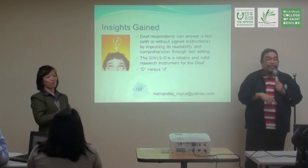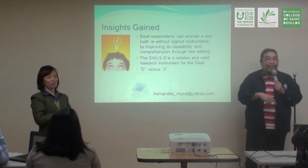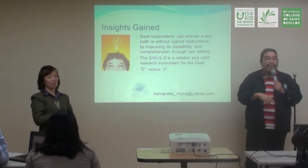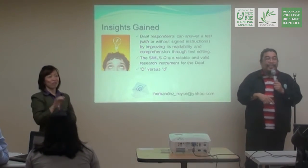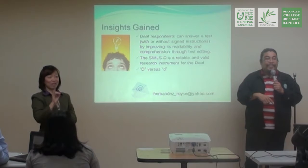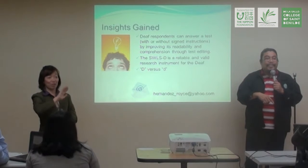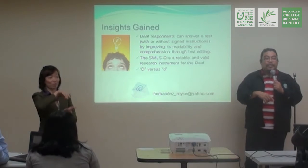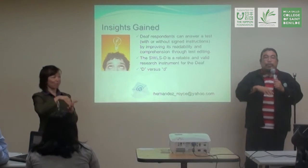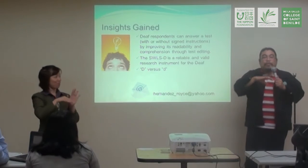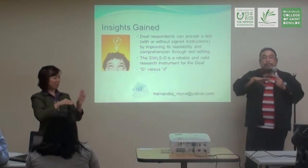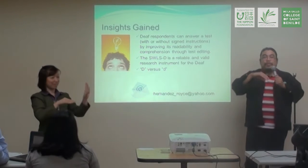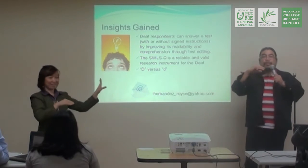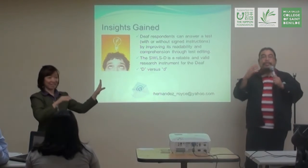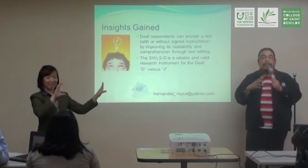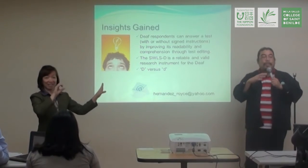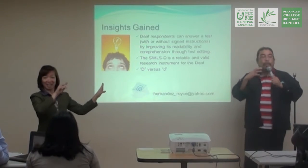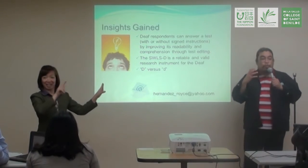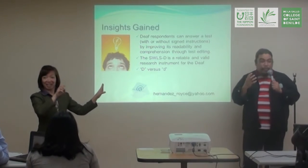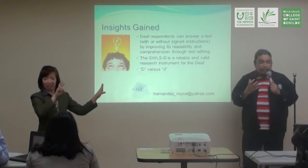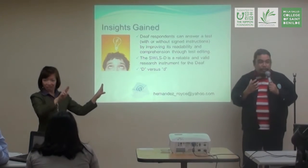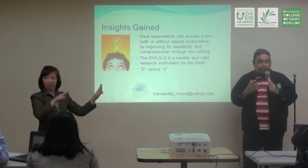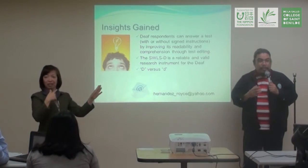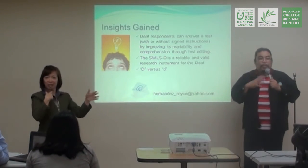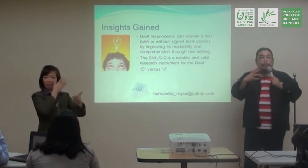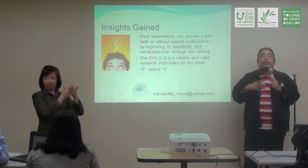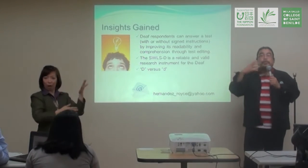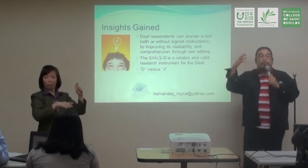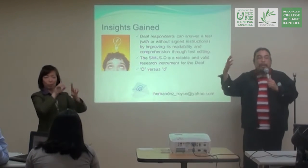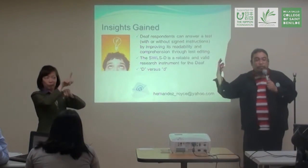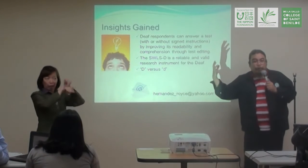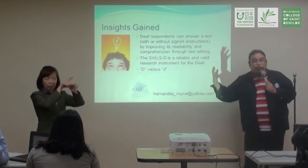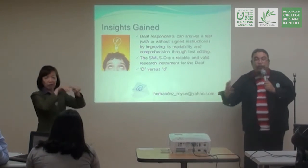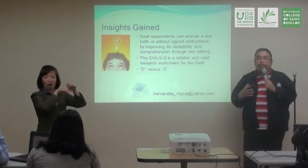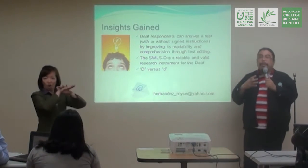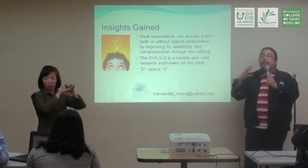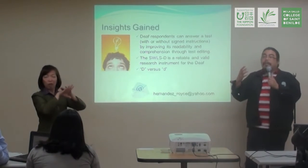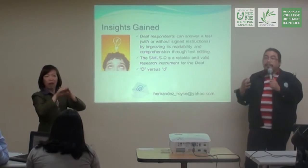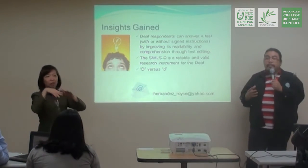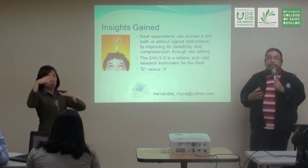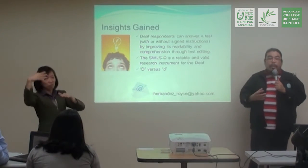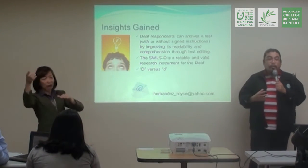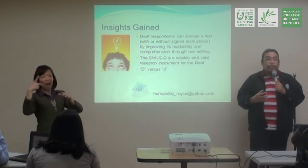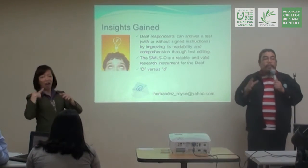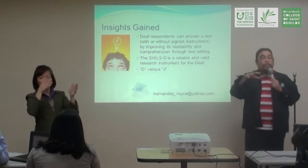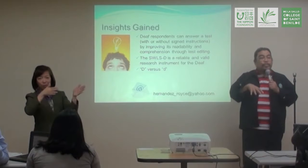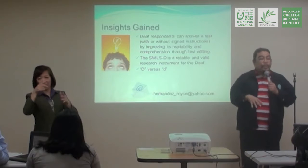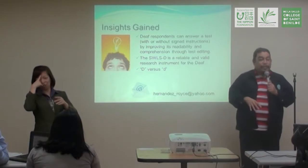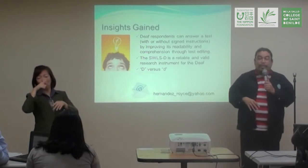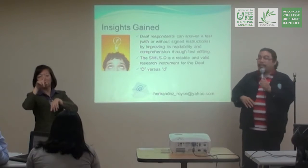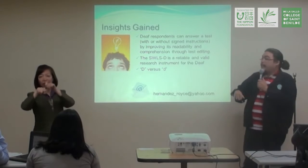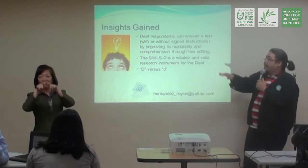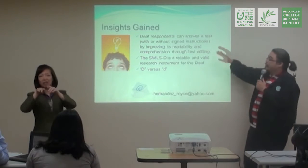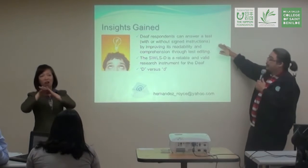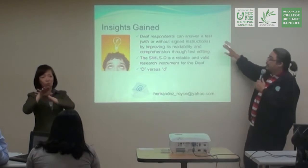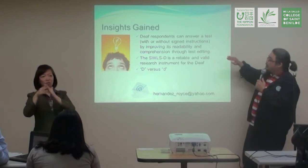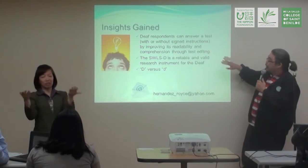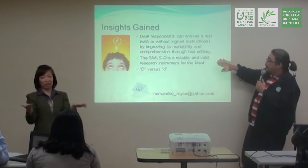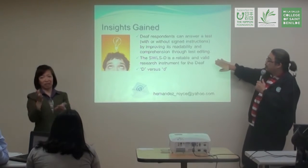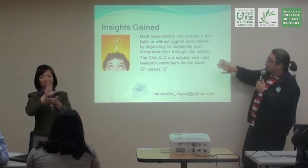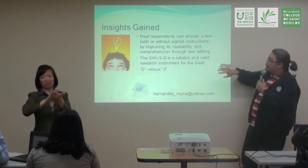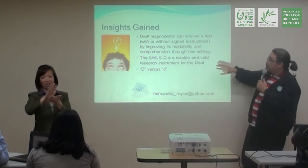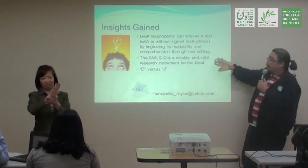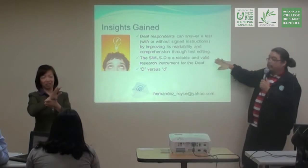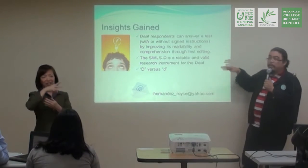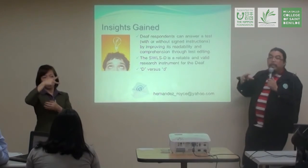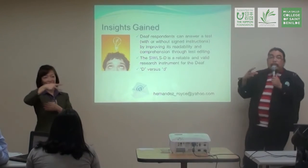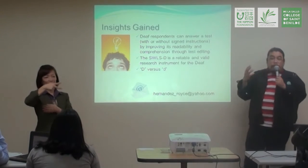our sector. So we have certain test accommodations. And our future plans for further test accommodations here in the college.